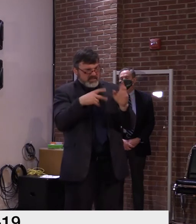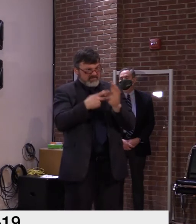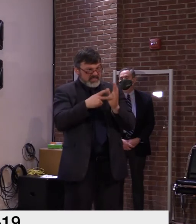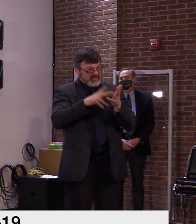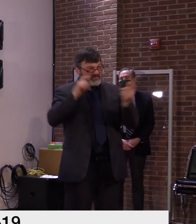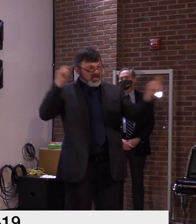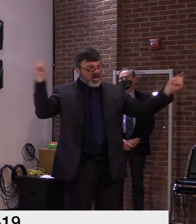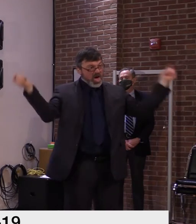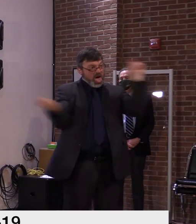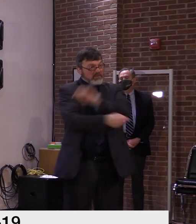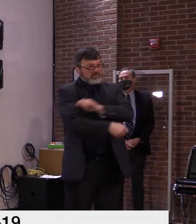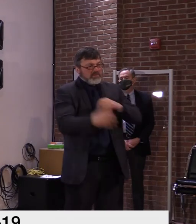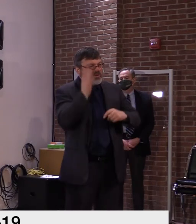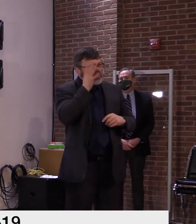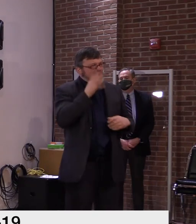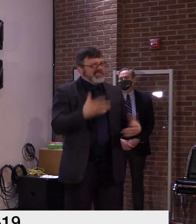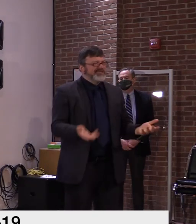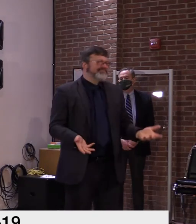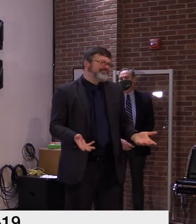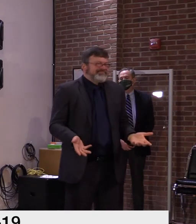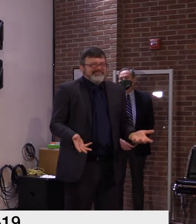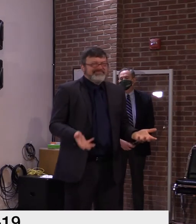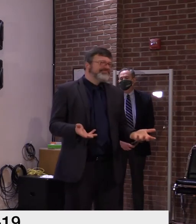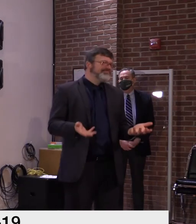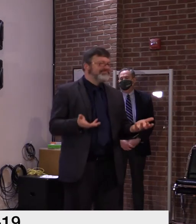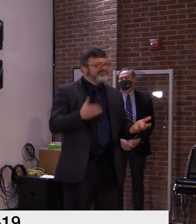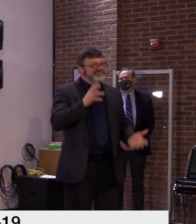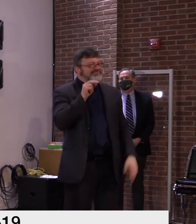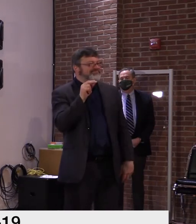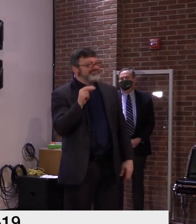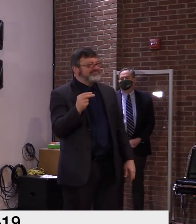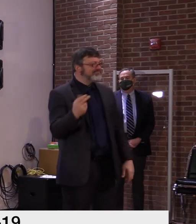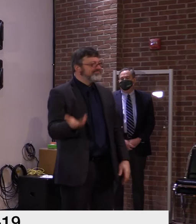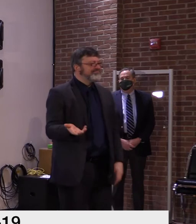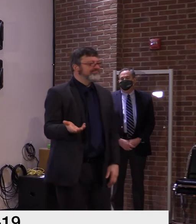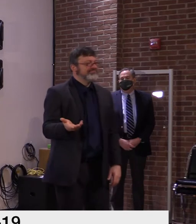better for it. And again, I thank Vermonters for doing the right thing.